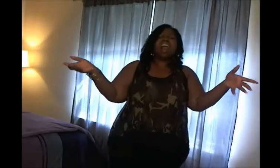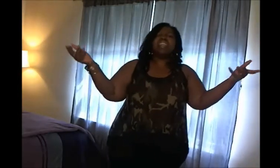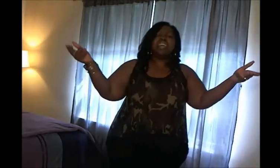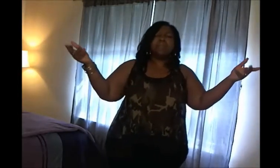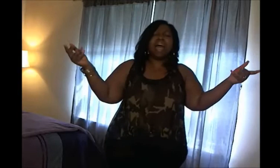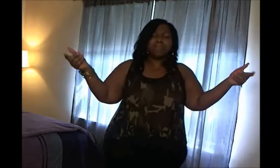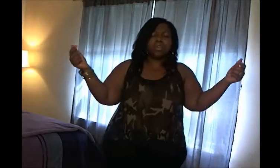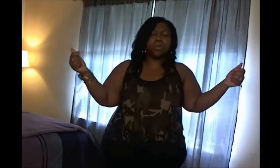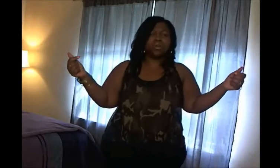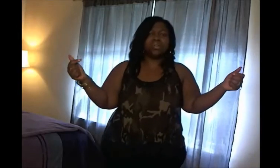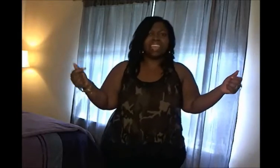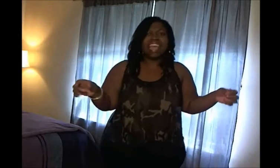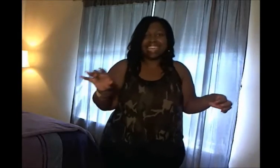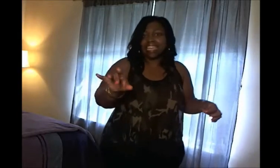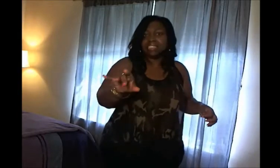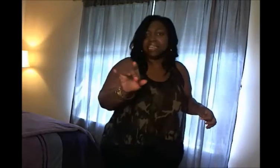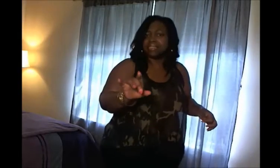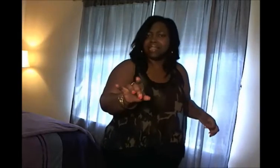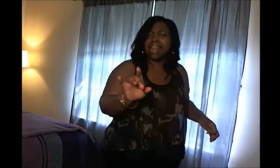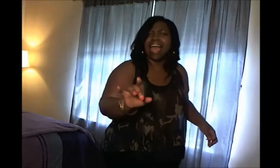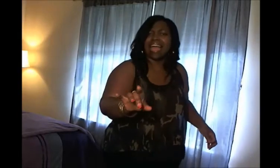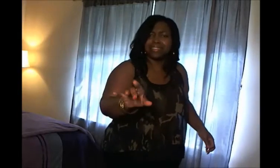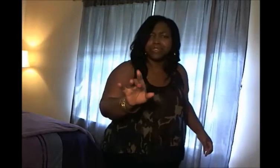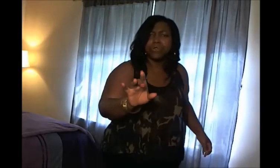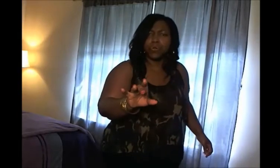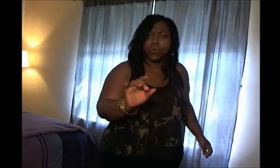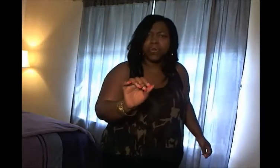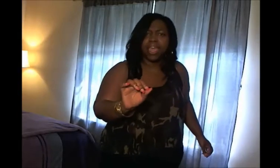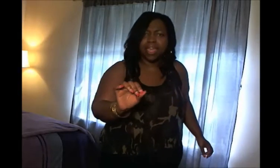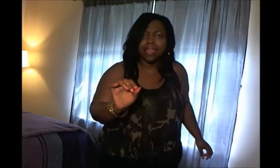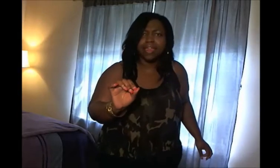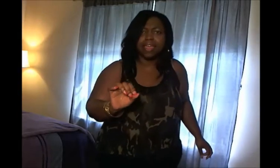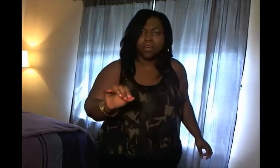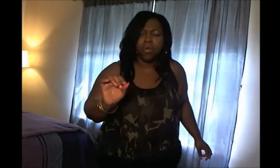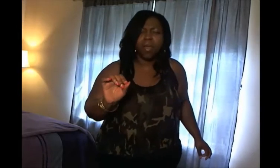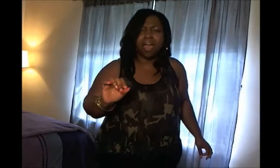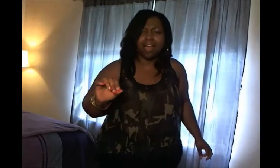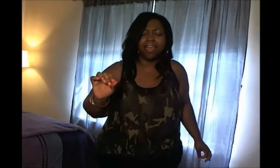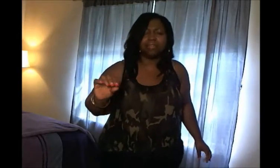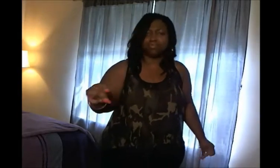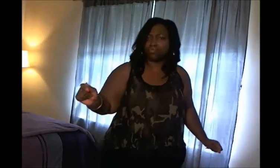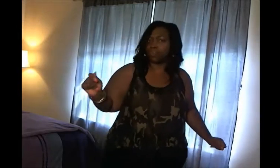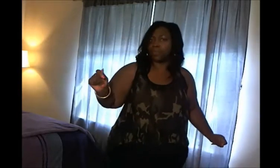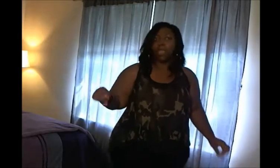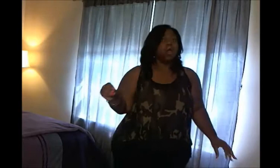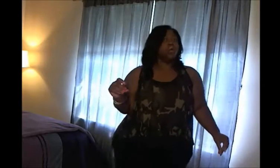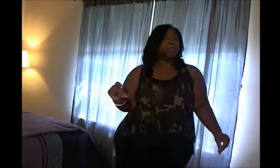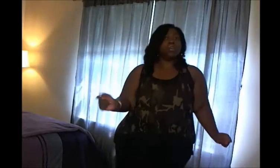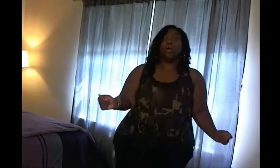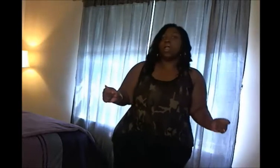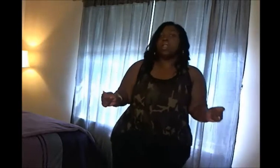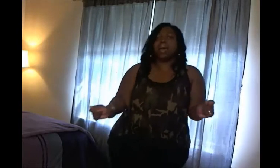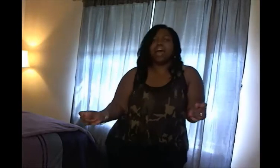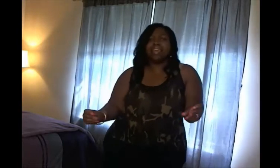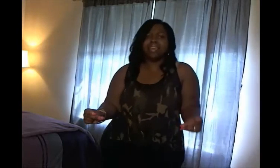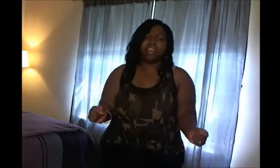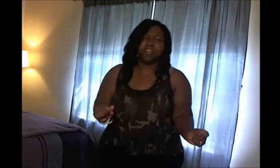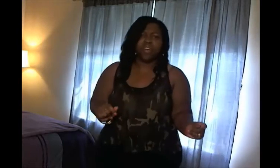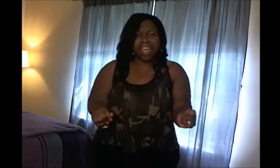All about you. It takes a lot to get it right. When you're learning the